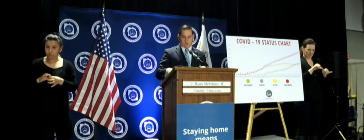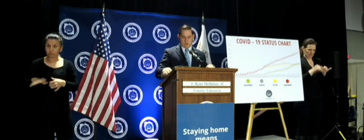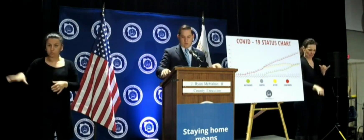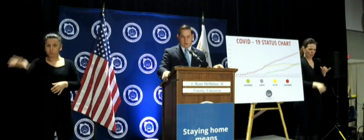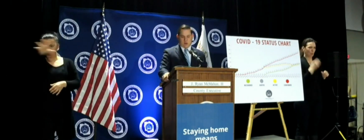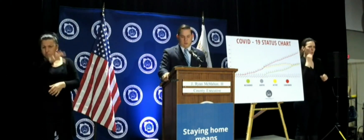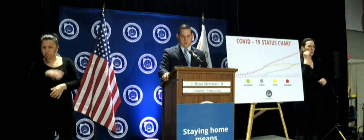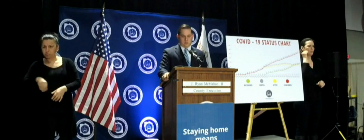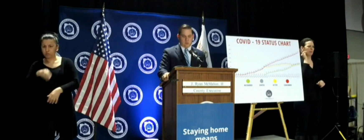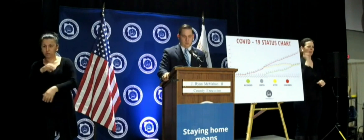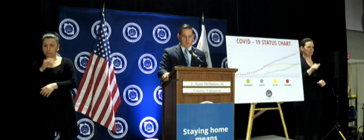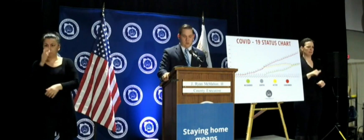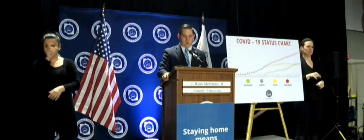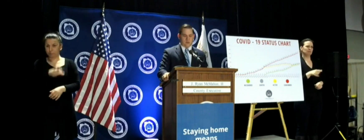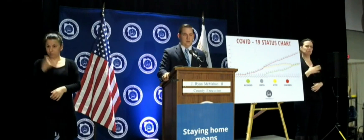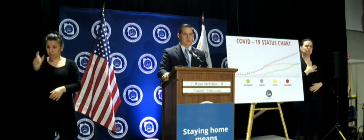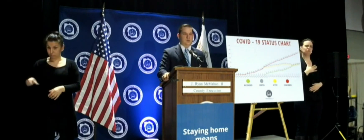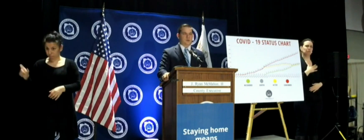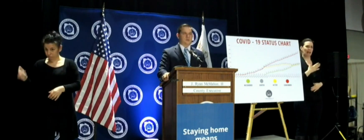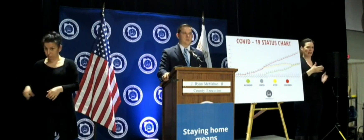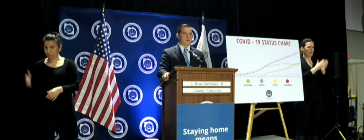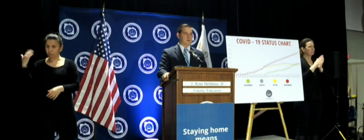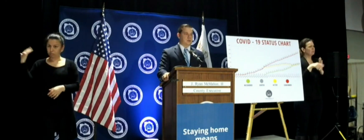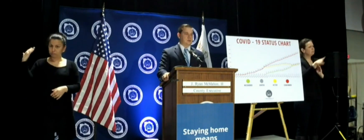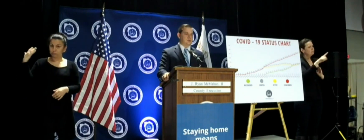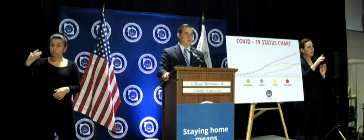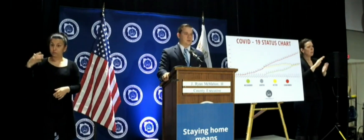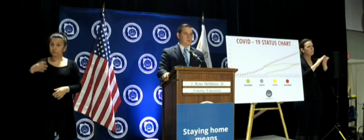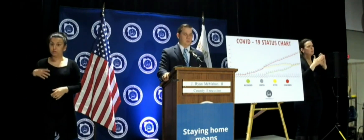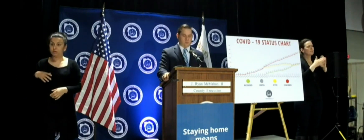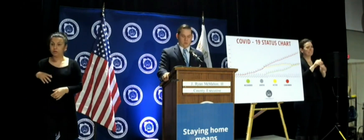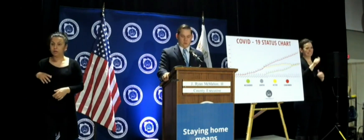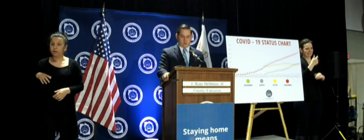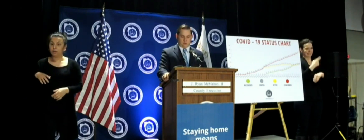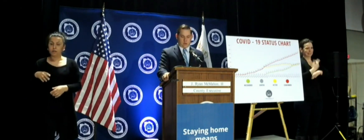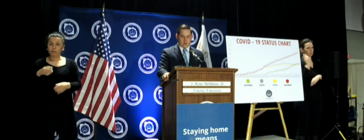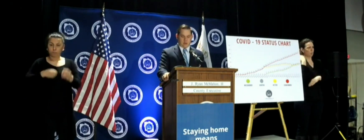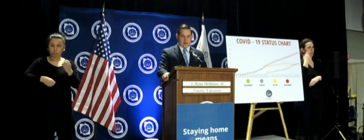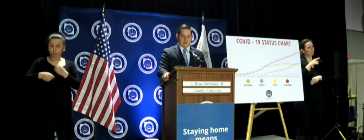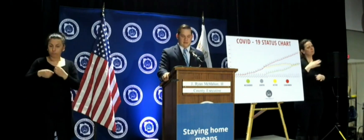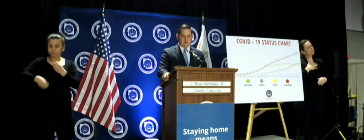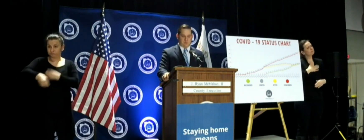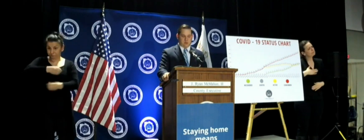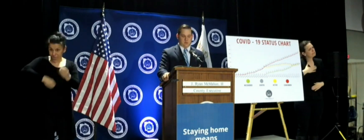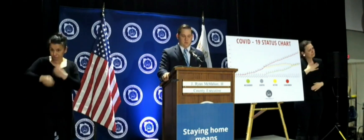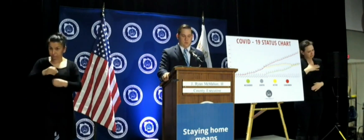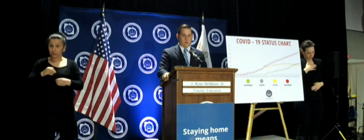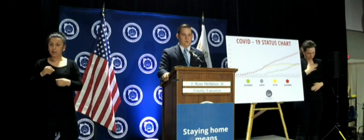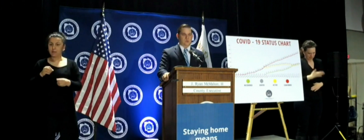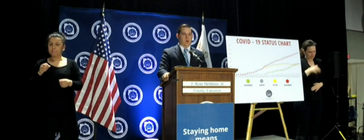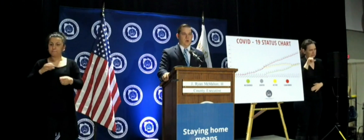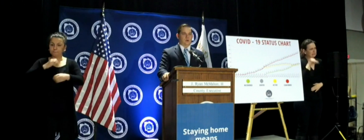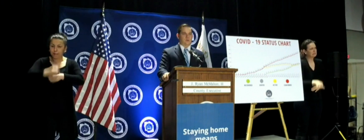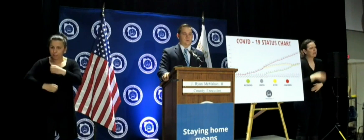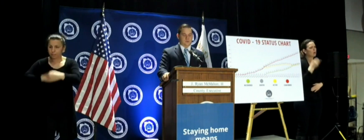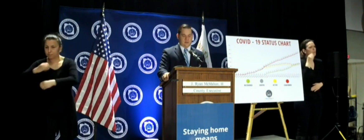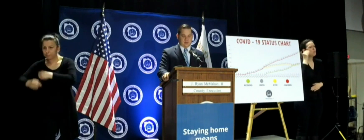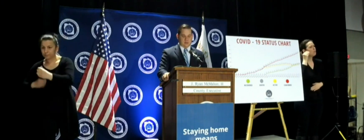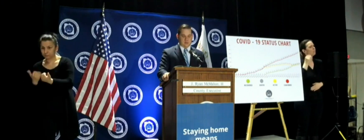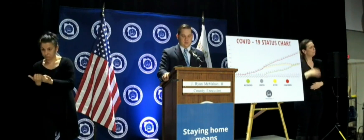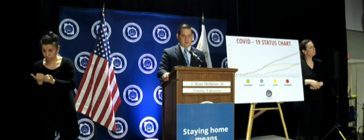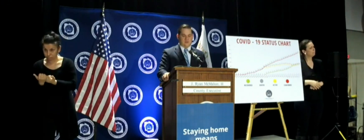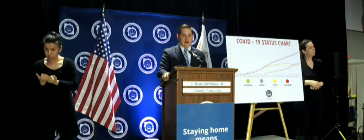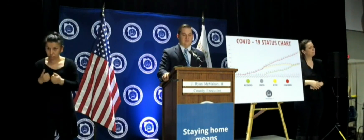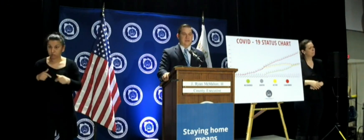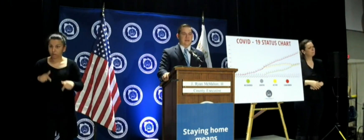ago. We think we're getting results, and we're going to ask everybody to hold strong over these